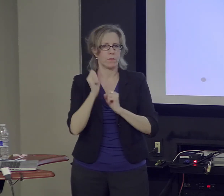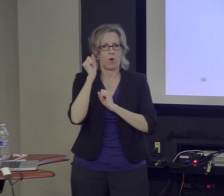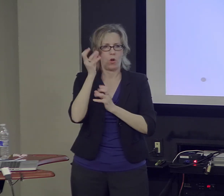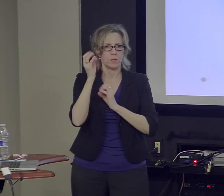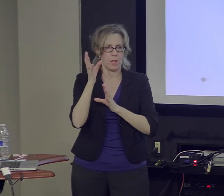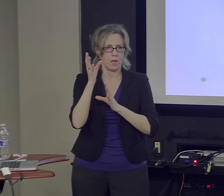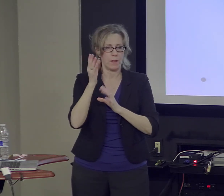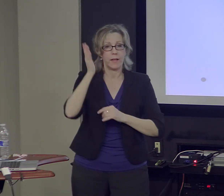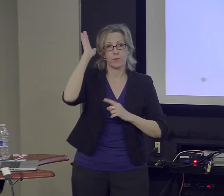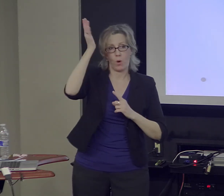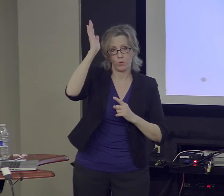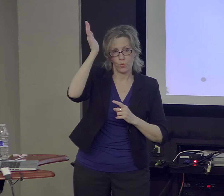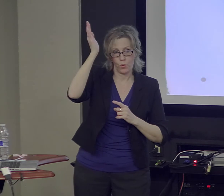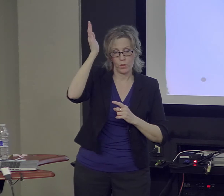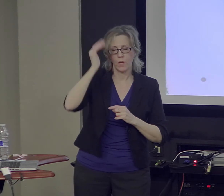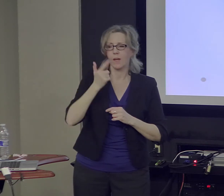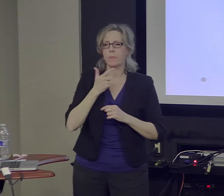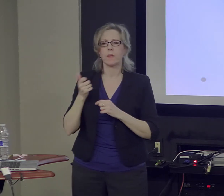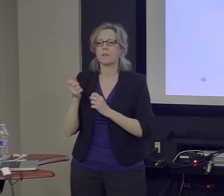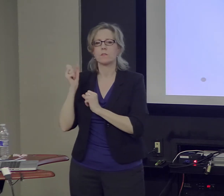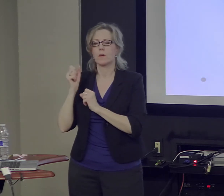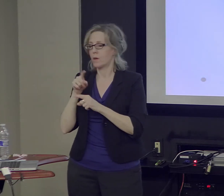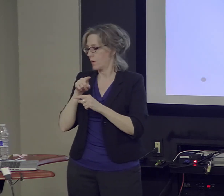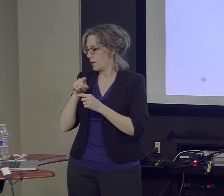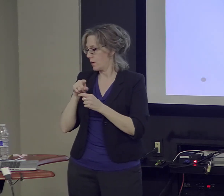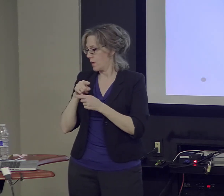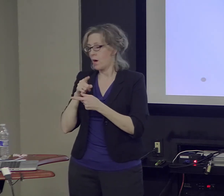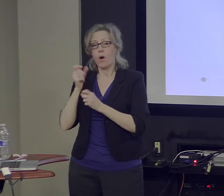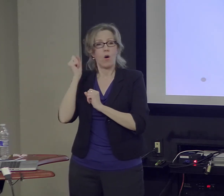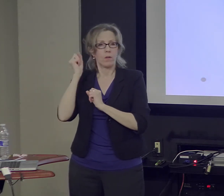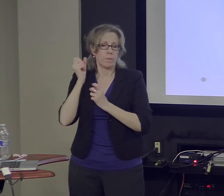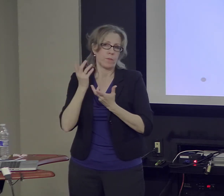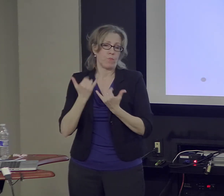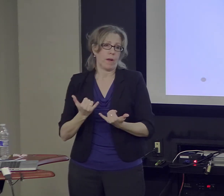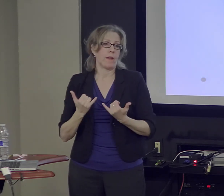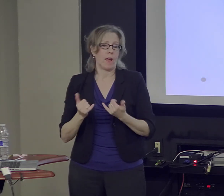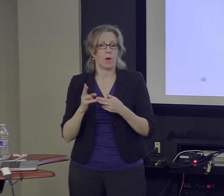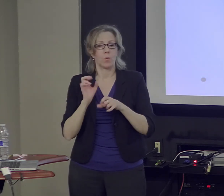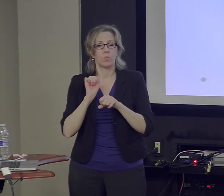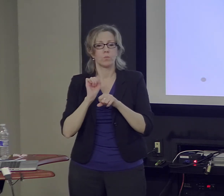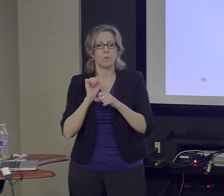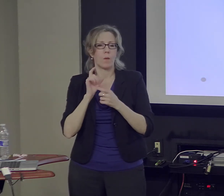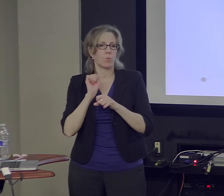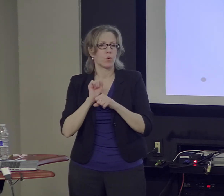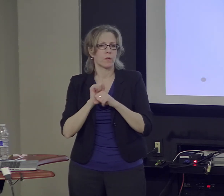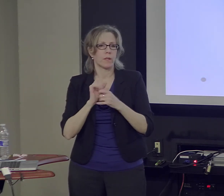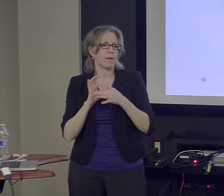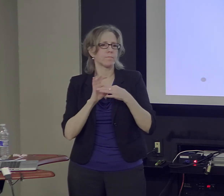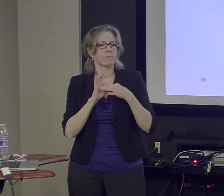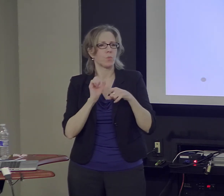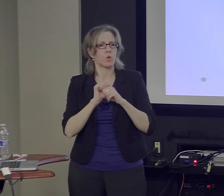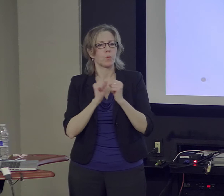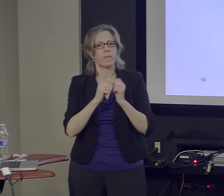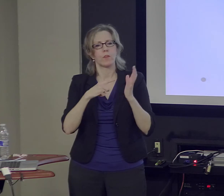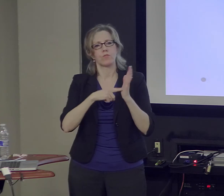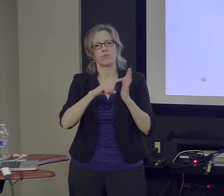at a few examples of Auslan expository presentation or more conversational